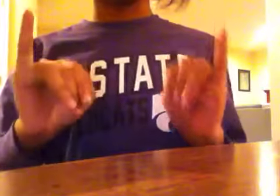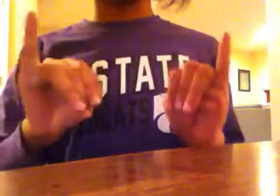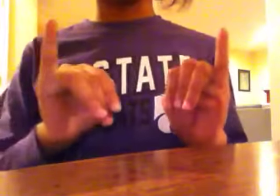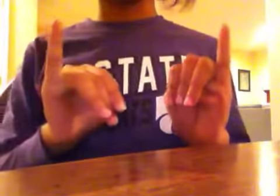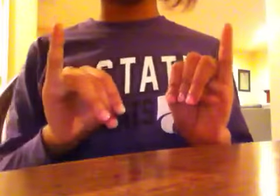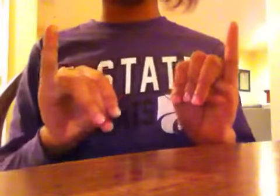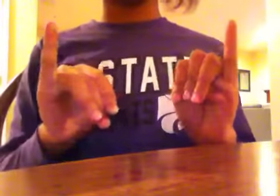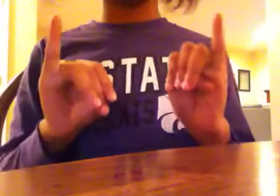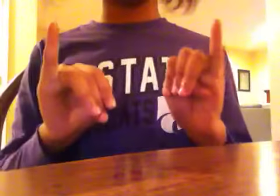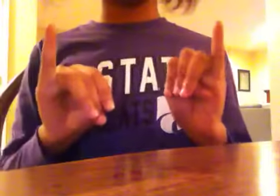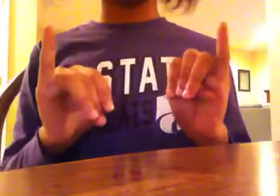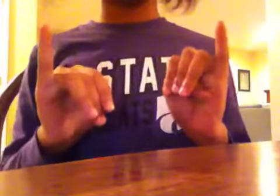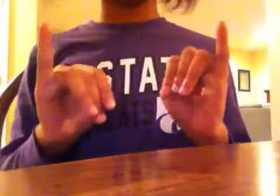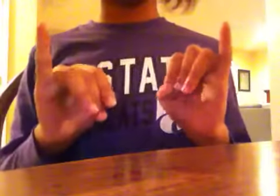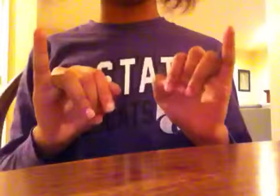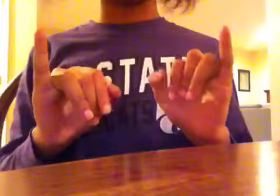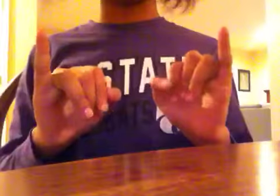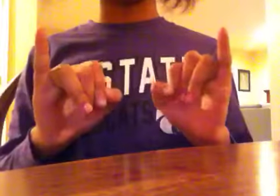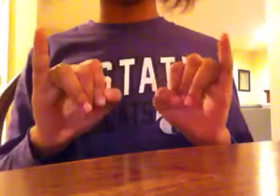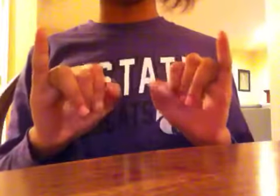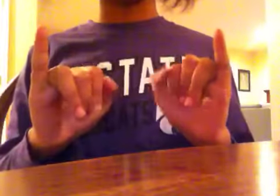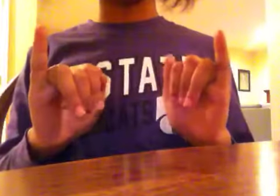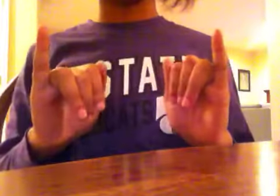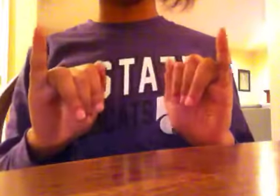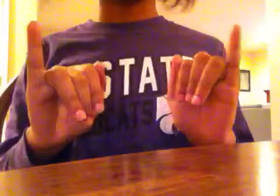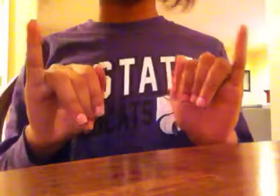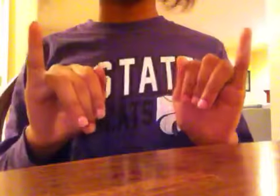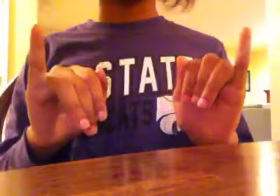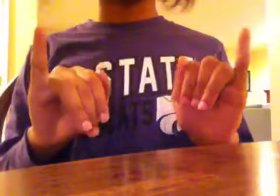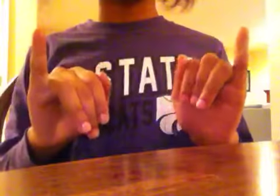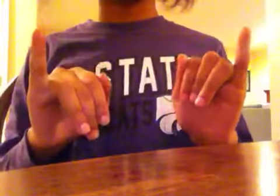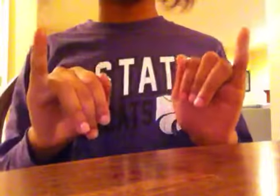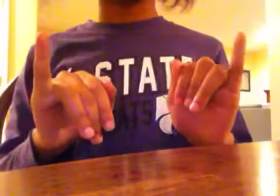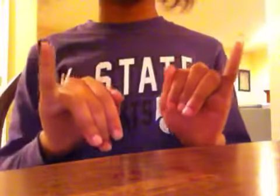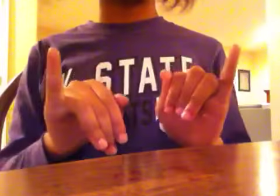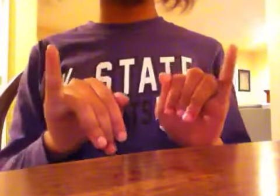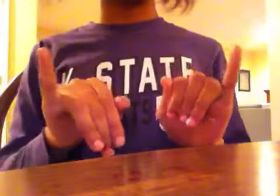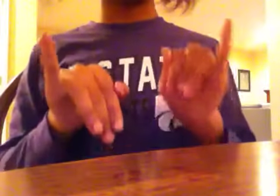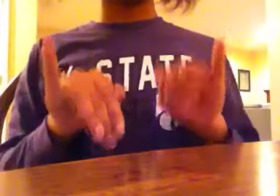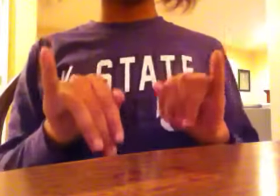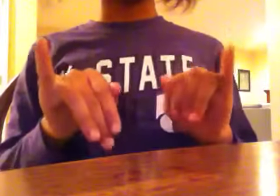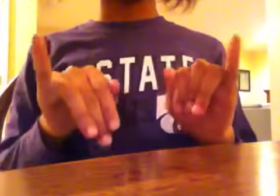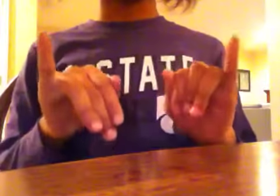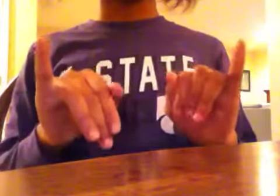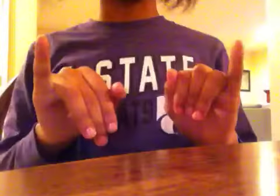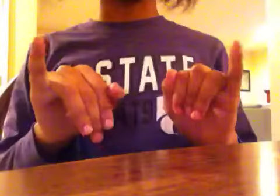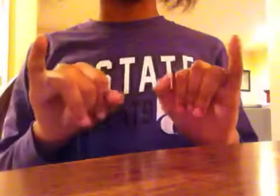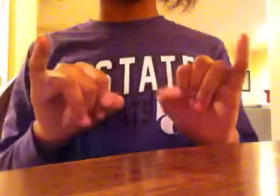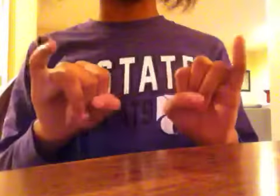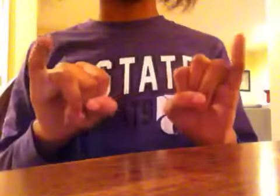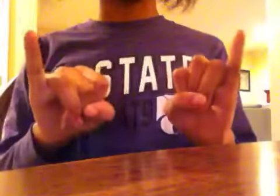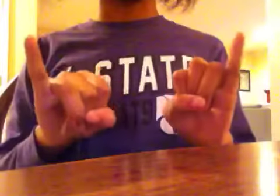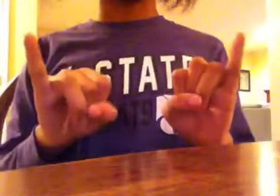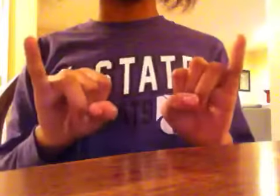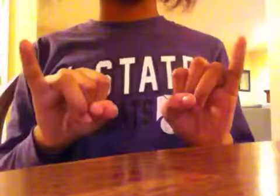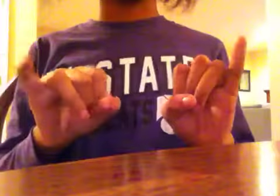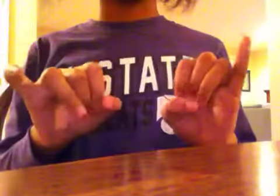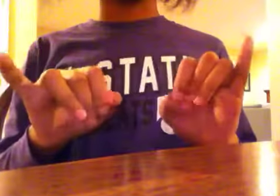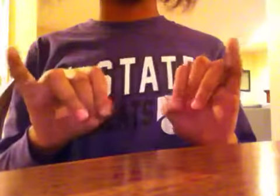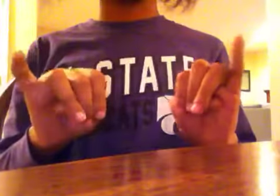both hands I'm like kind of like an ampere protectious I don't know how you say the word in sign language so one sec let me get my hands the way I